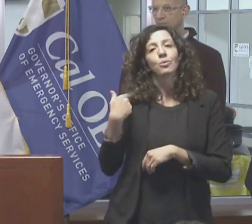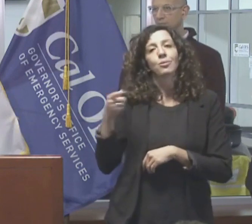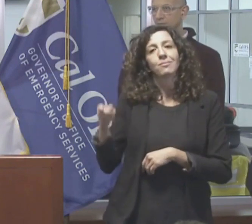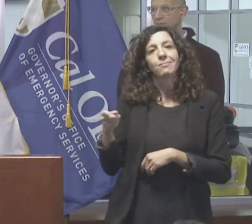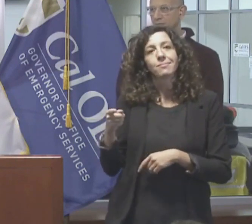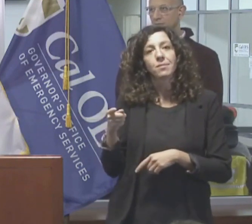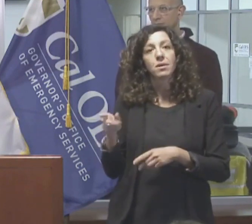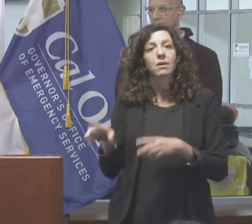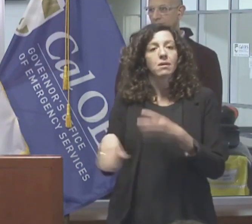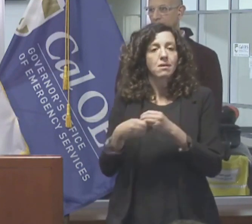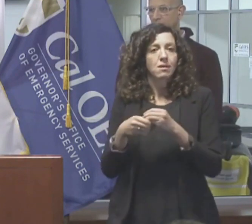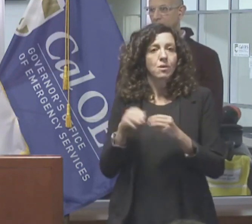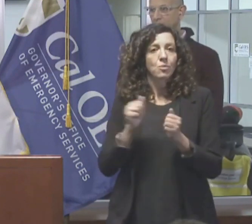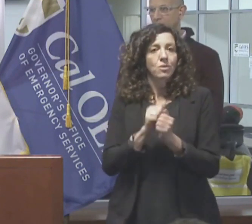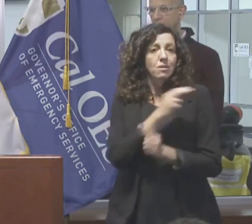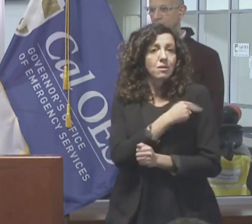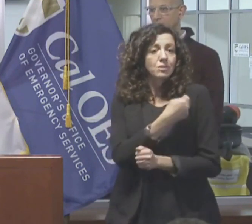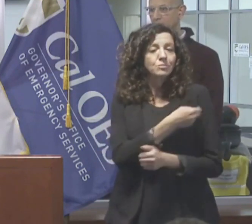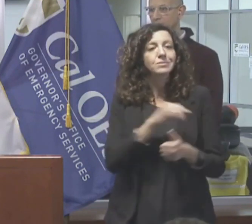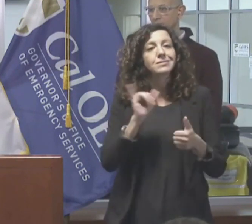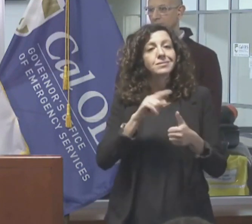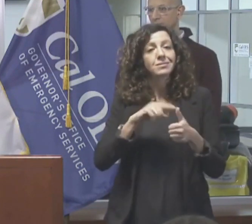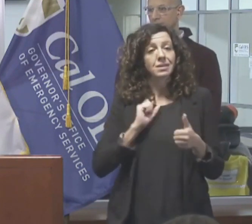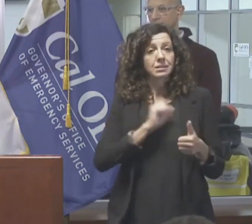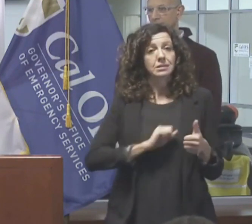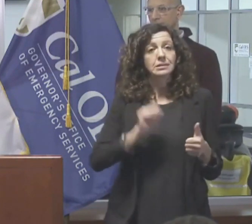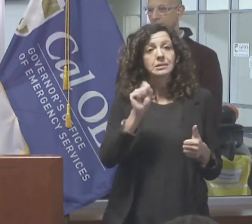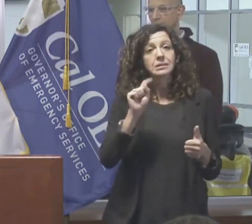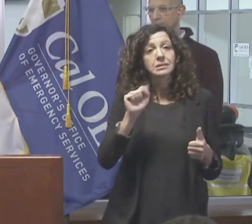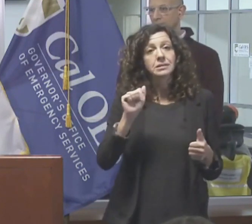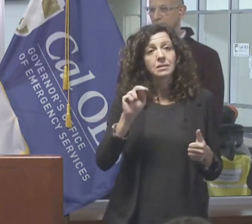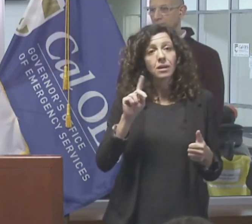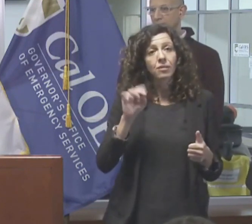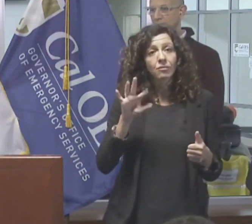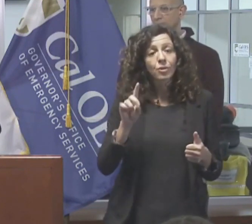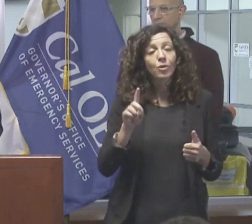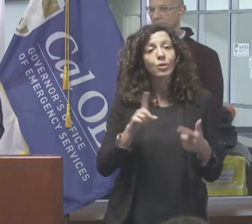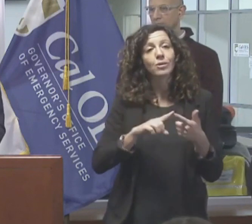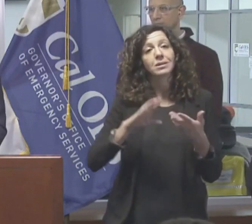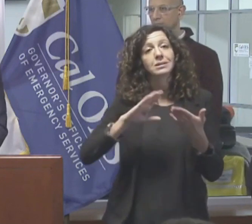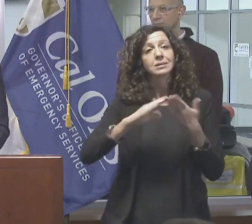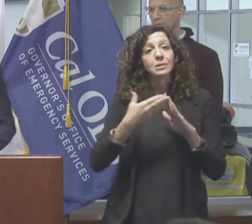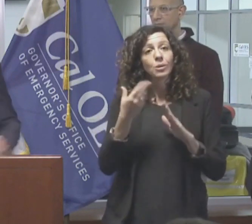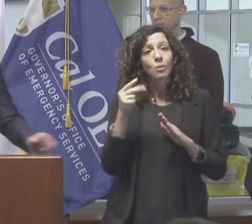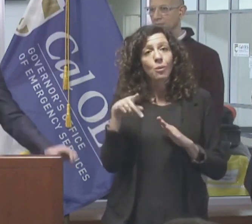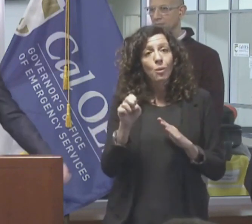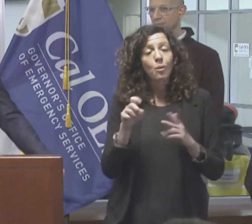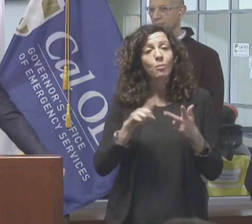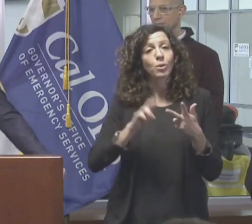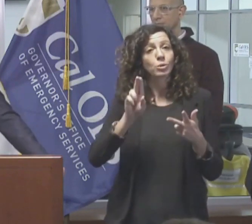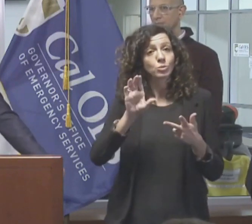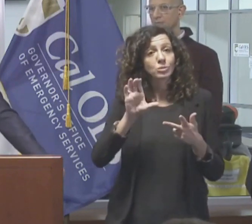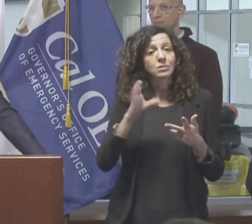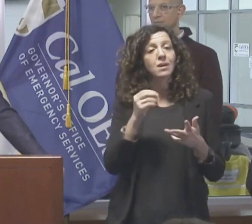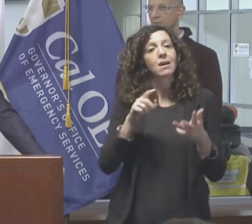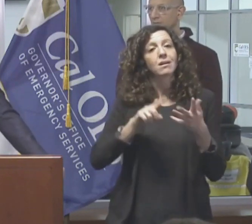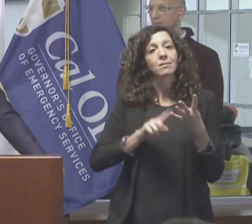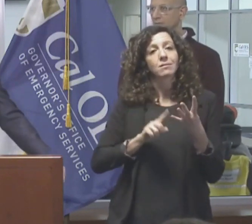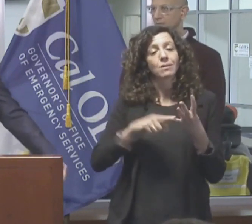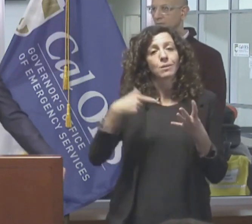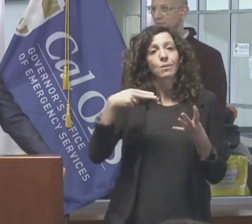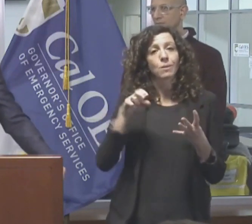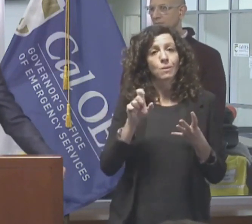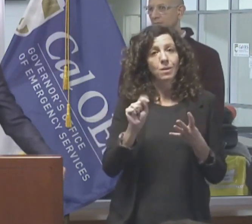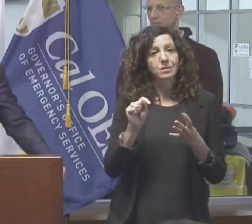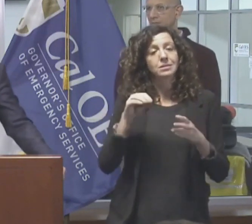hospitals from Stanford to a number of UCs, City of Hope, as well as our private lab, Quest,